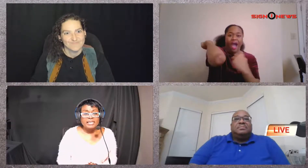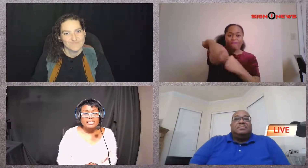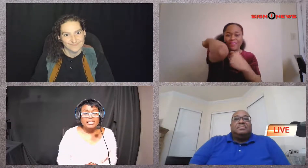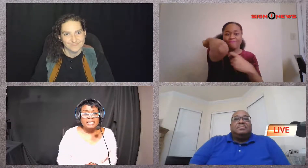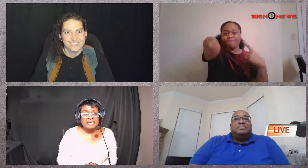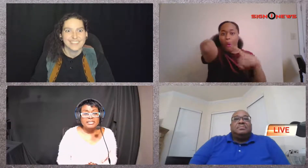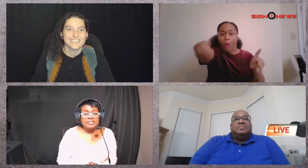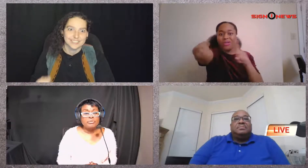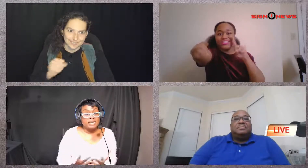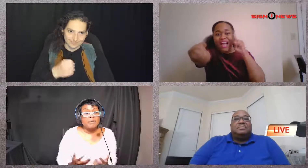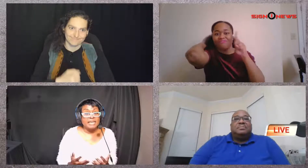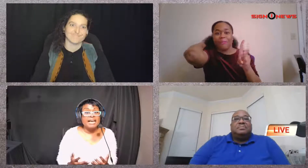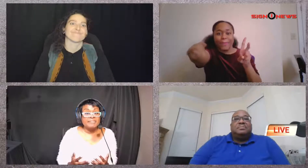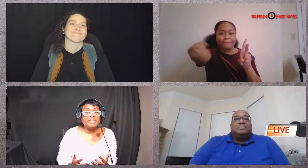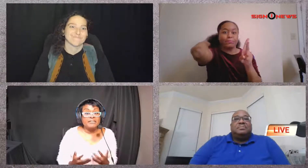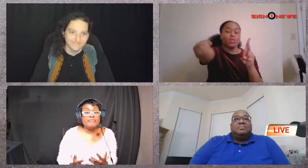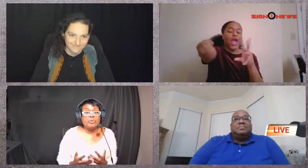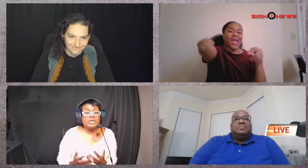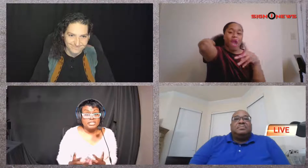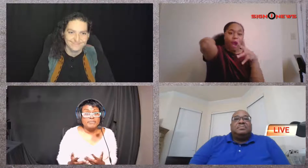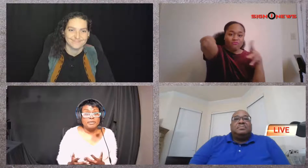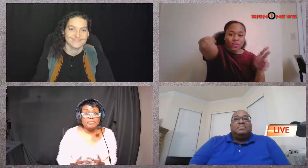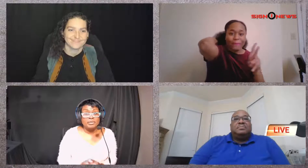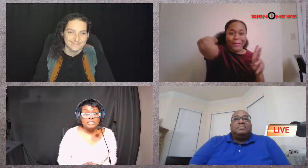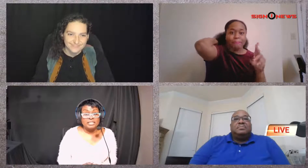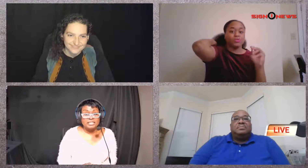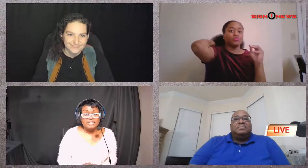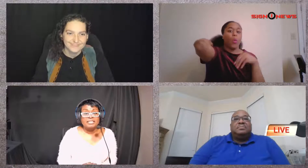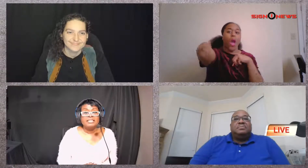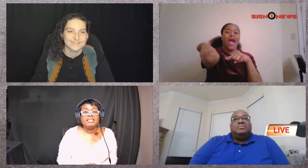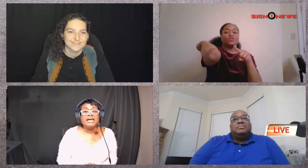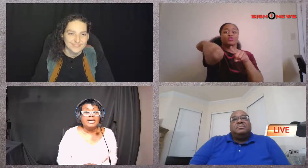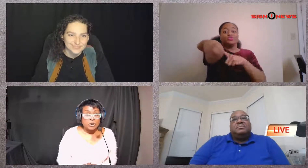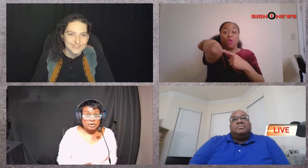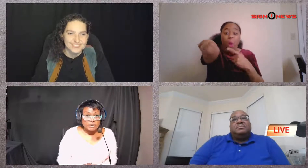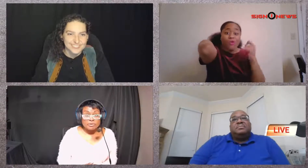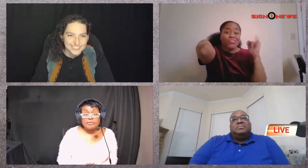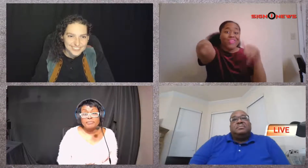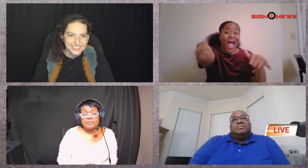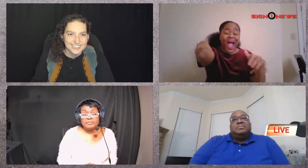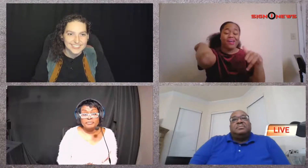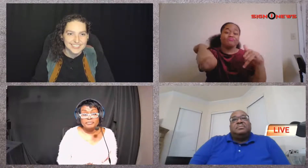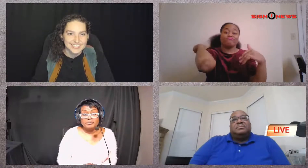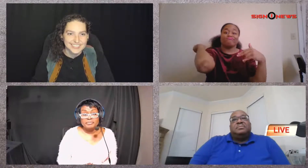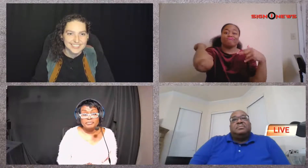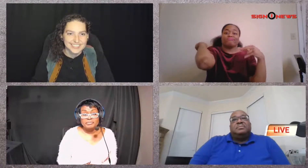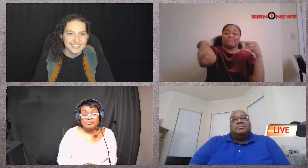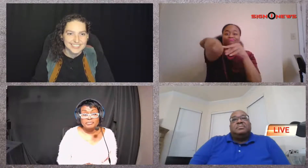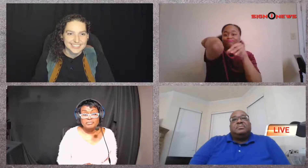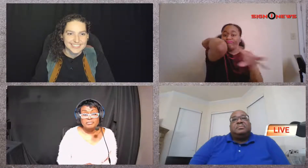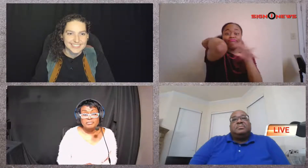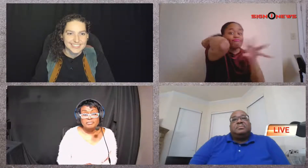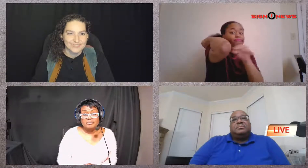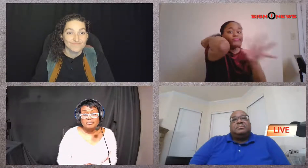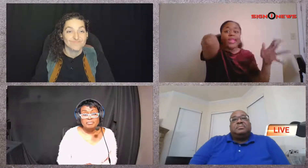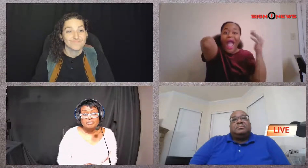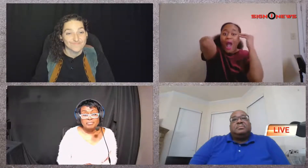And I realized I needed to become an advocate for deaf people and hard of hearing people.